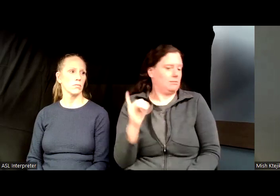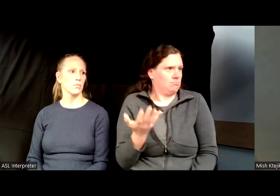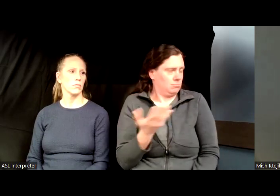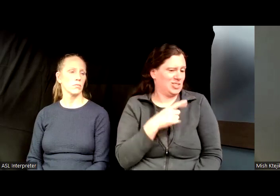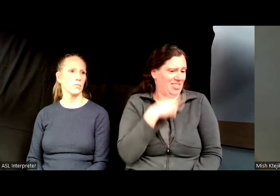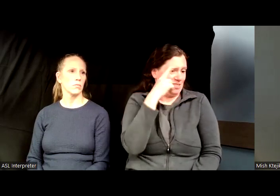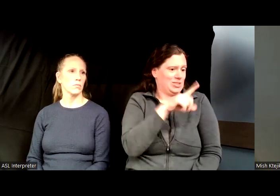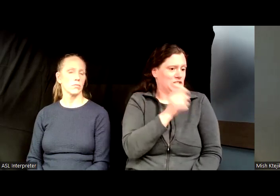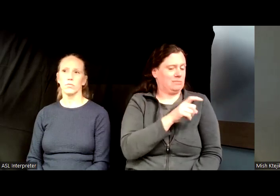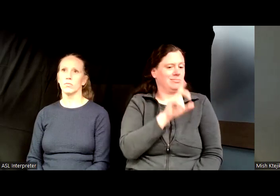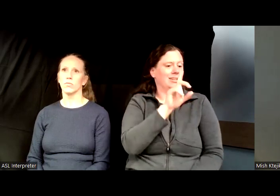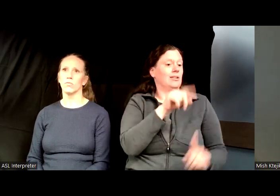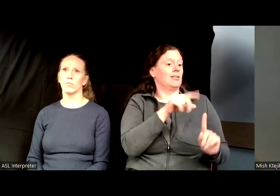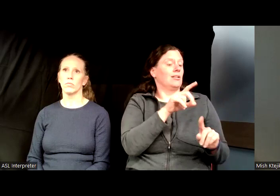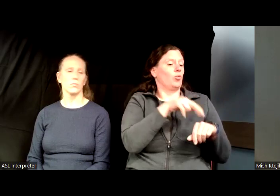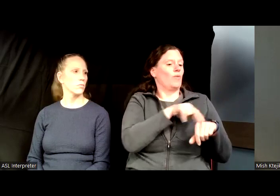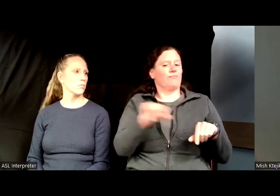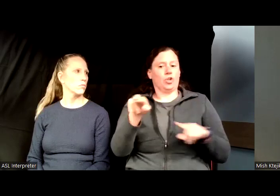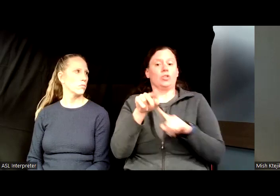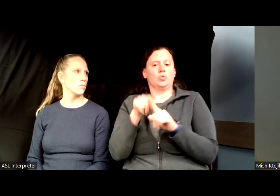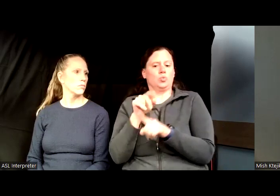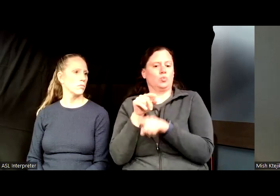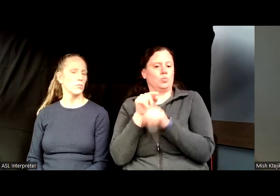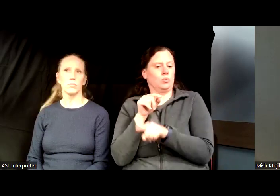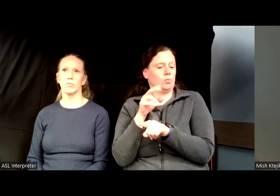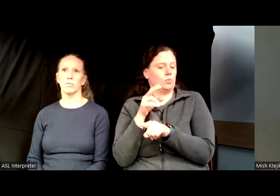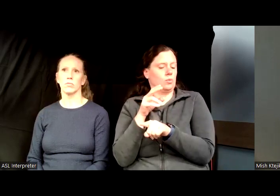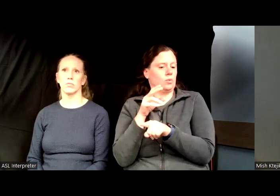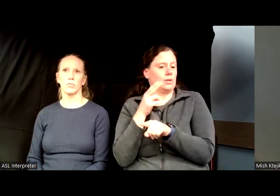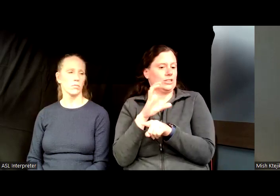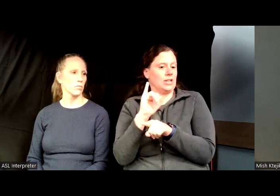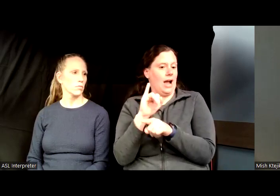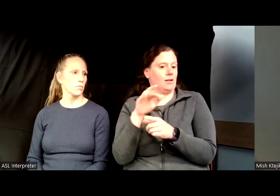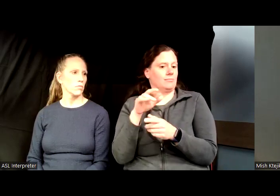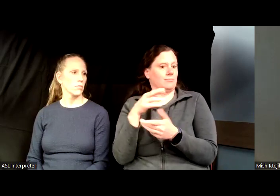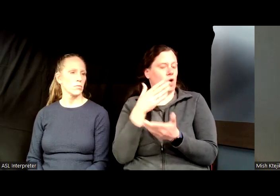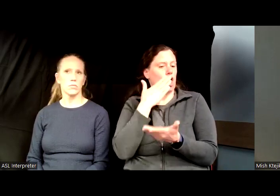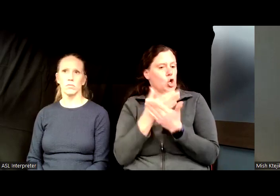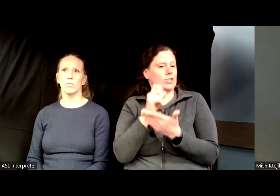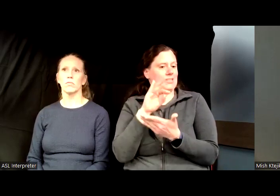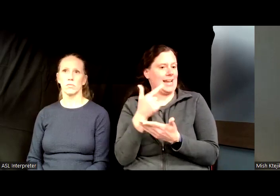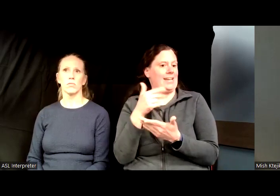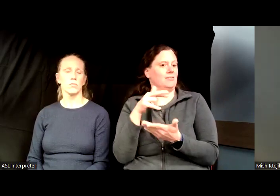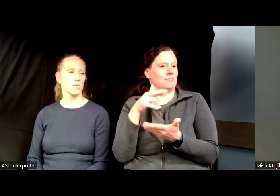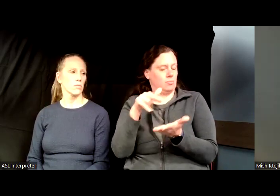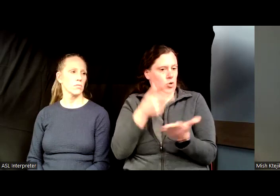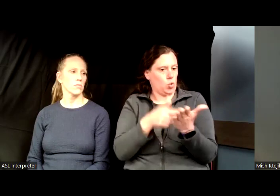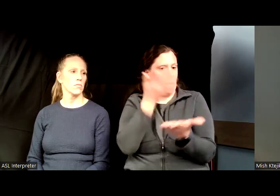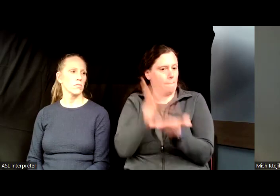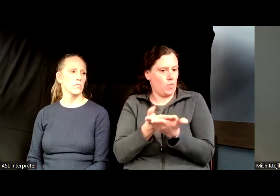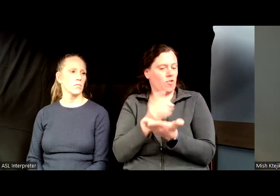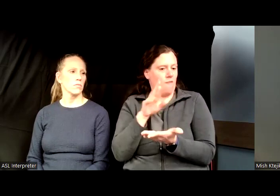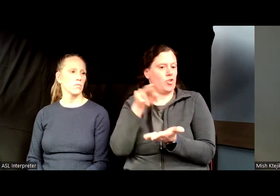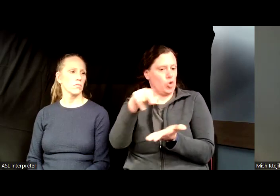have anything under that licensure and not have the HCIs? They have to be in